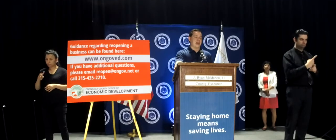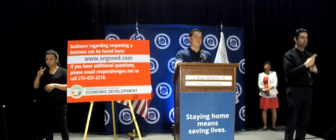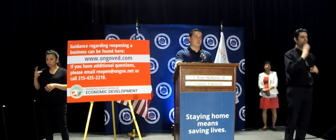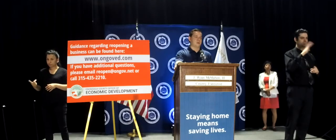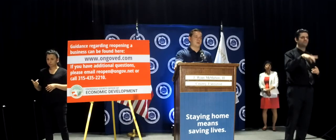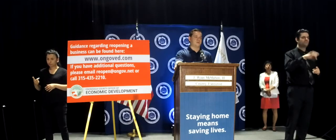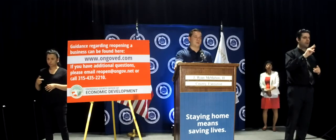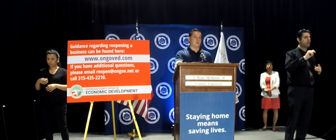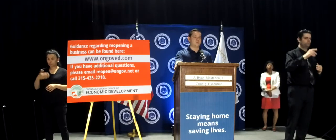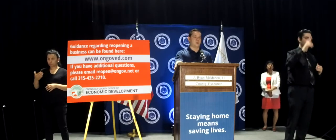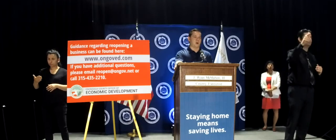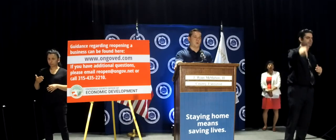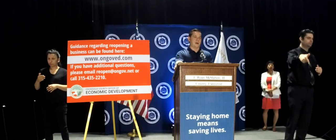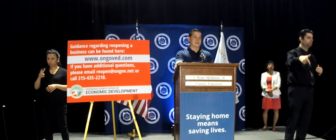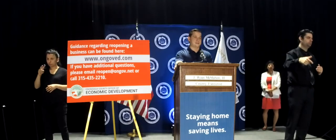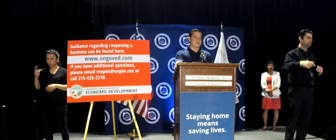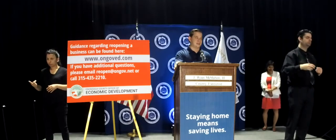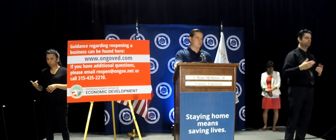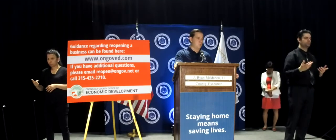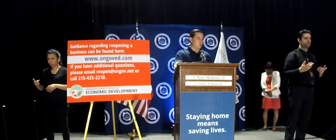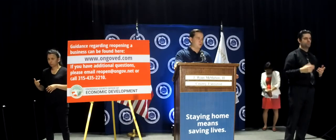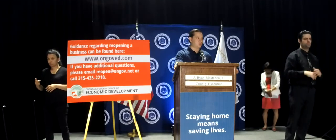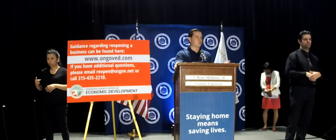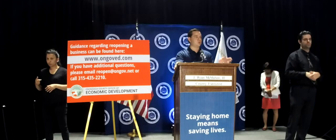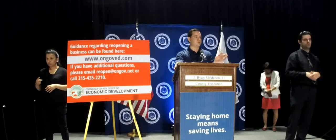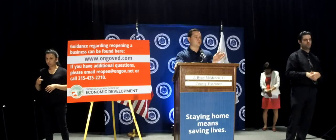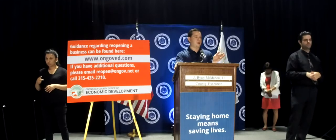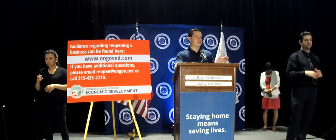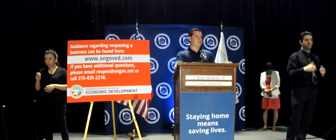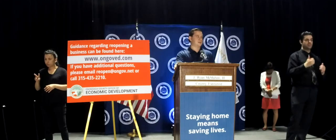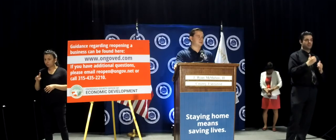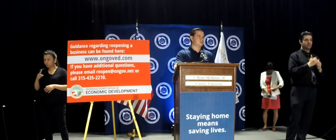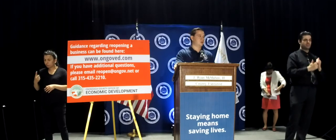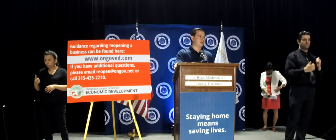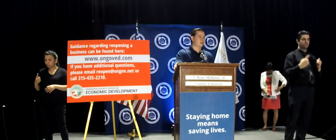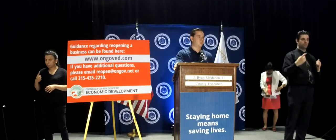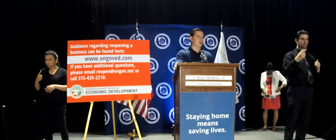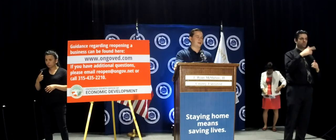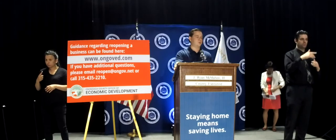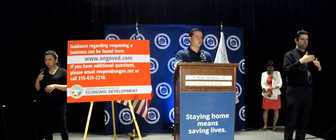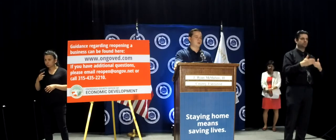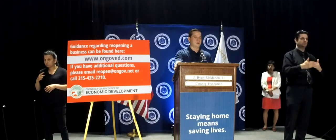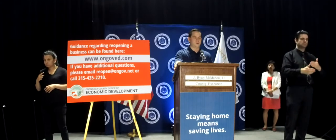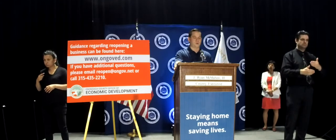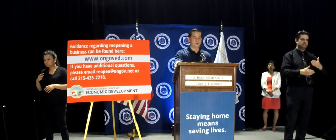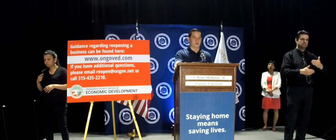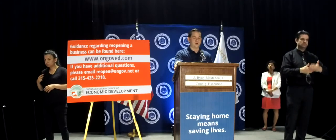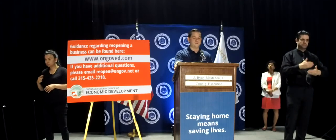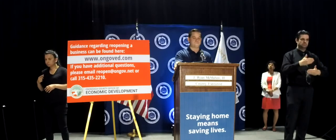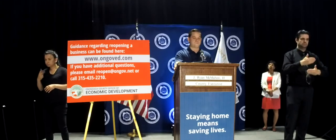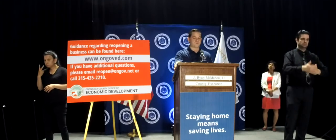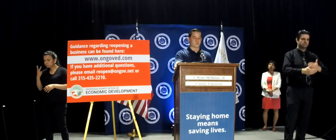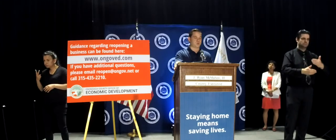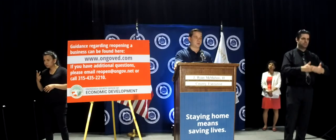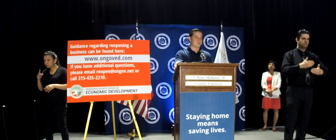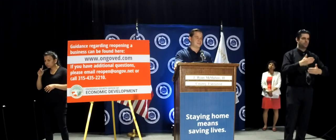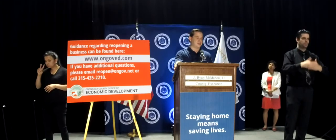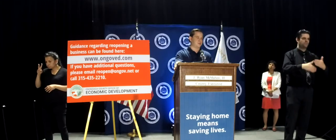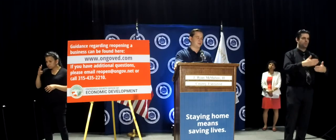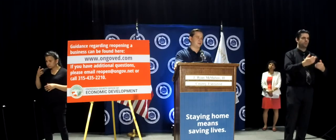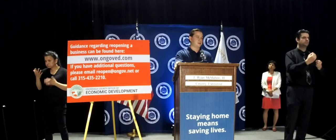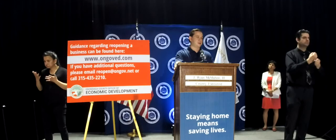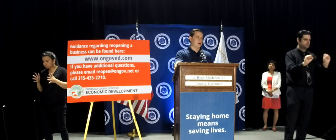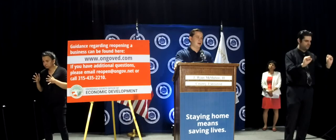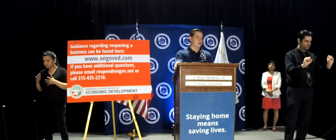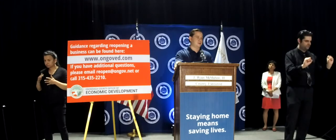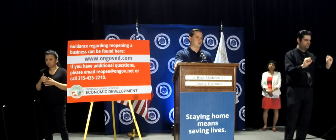think everybody, for the most part, wants to keep moving through this process and do it in a way where we're doing it